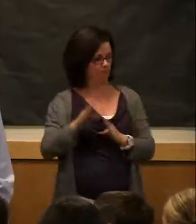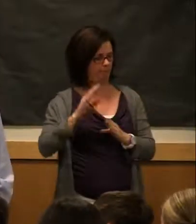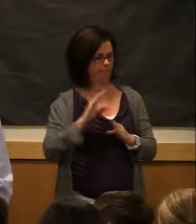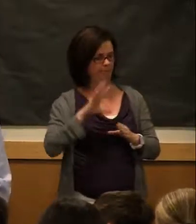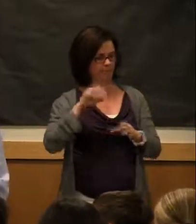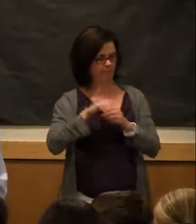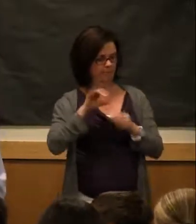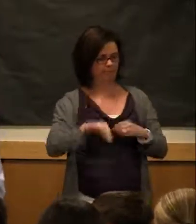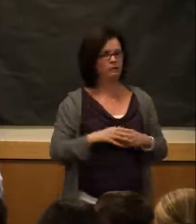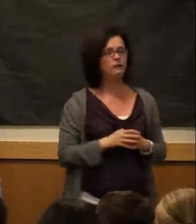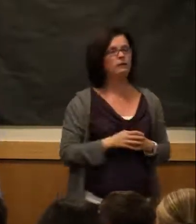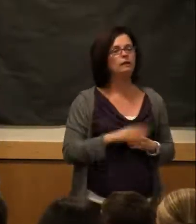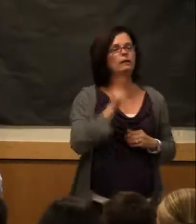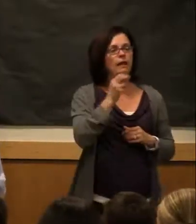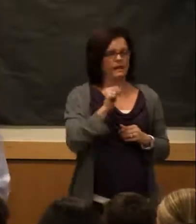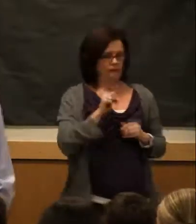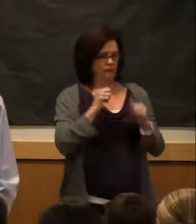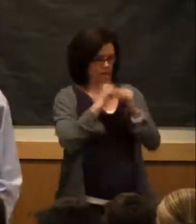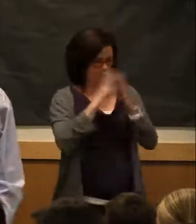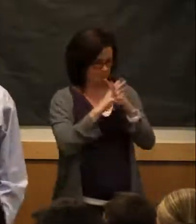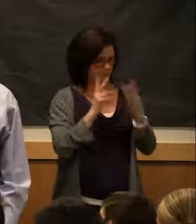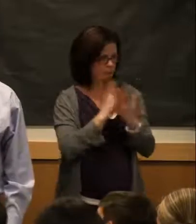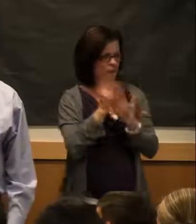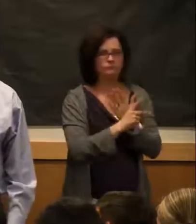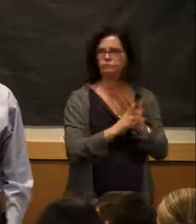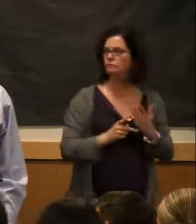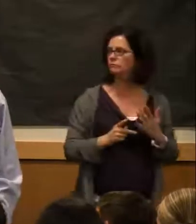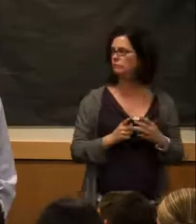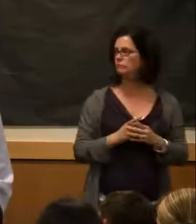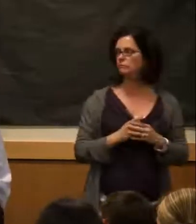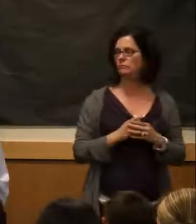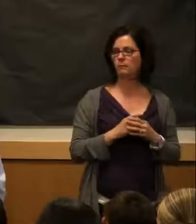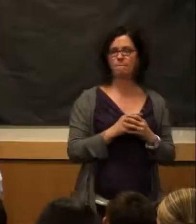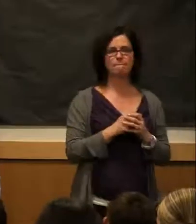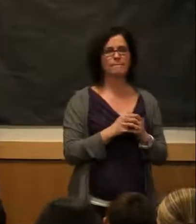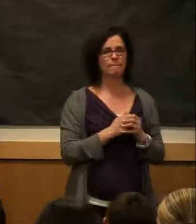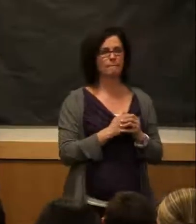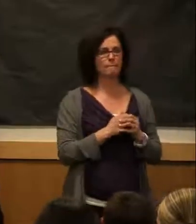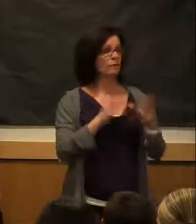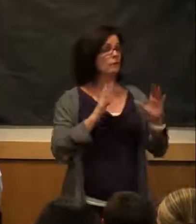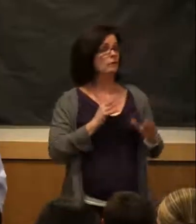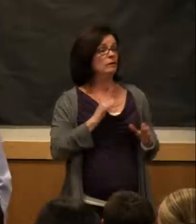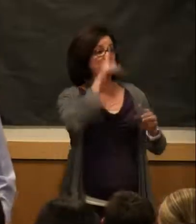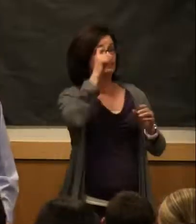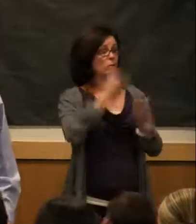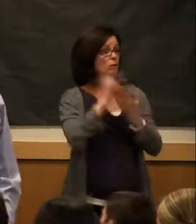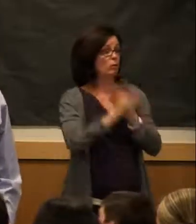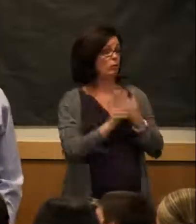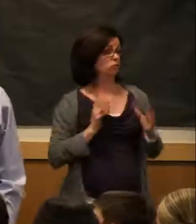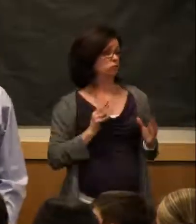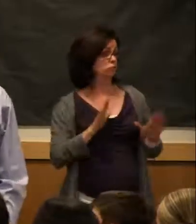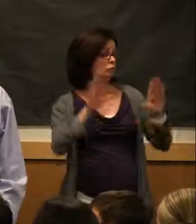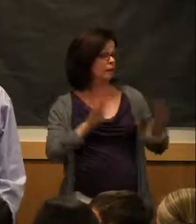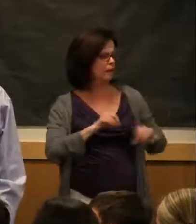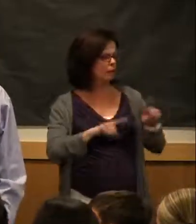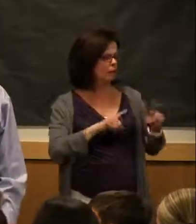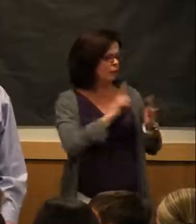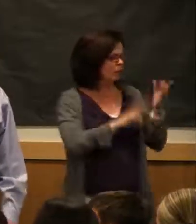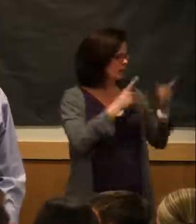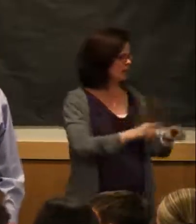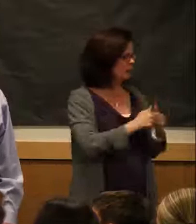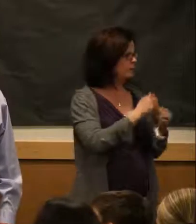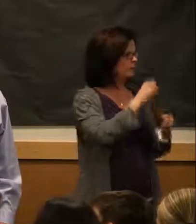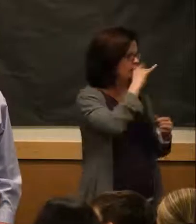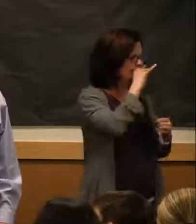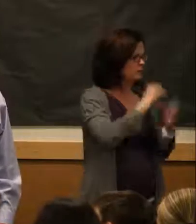And then it came to me that it's great that we do those summer programs, but what's going on with the kids all year round?